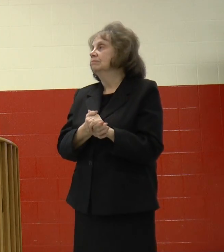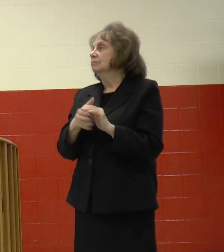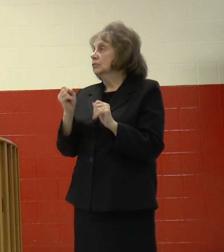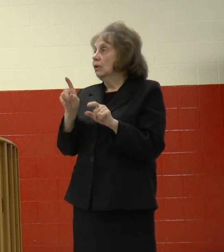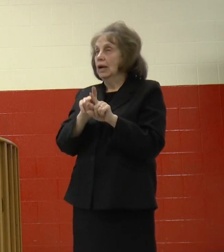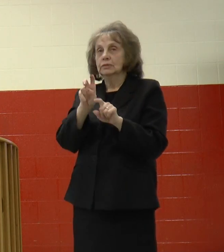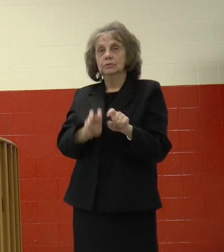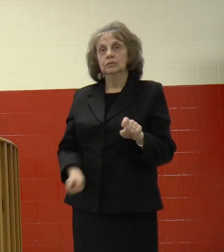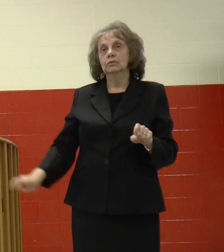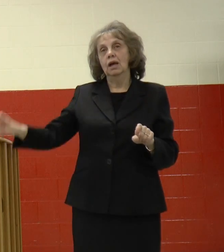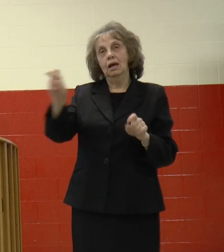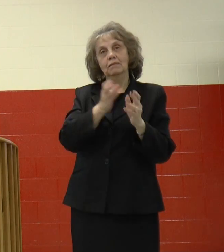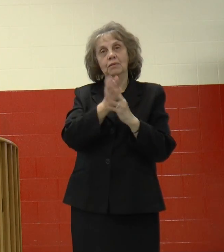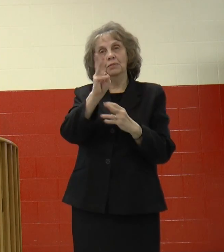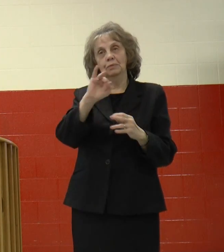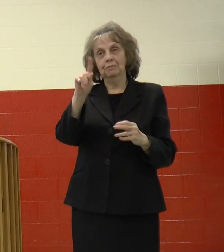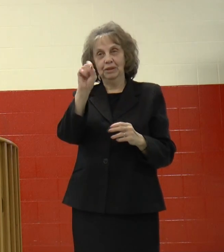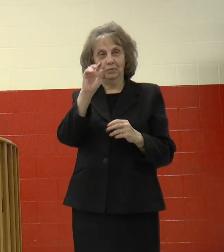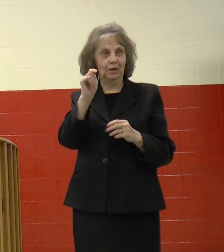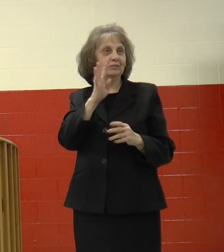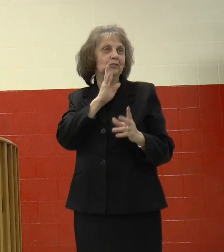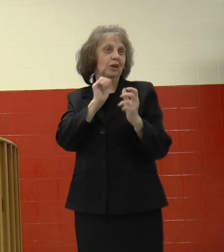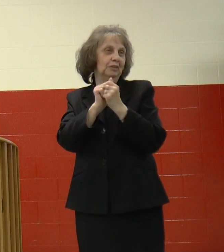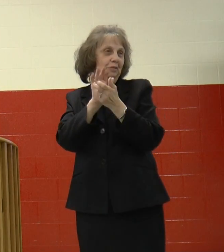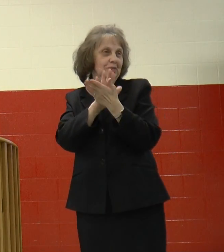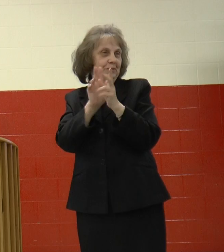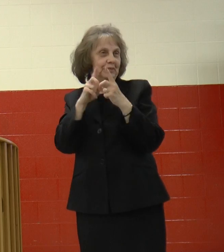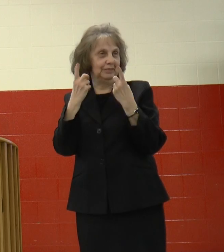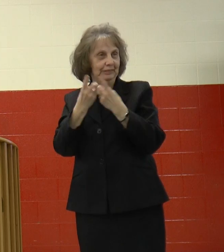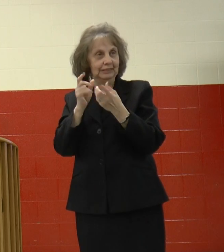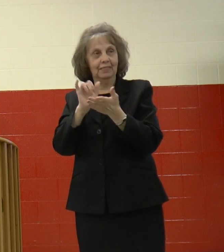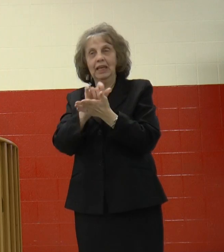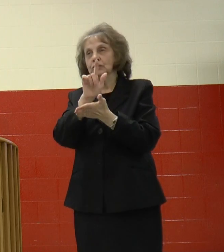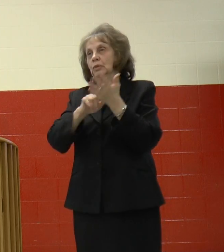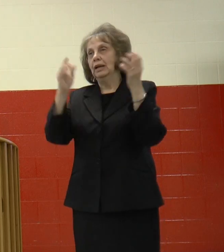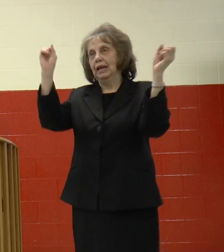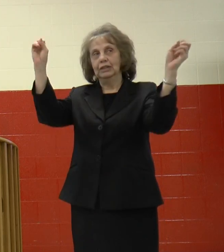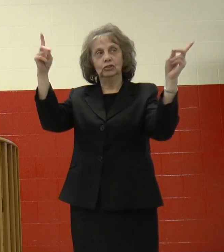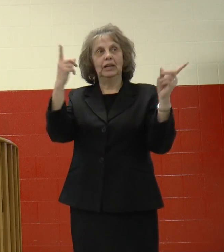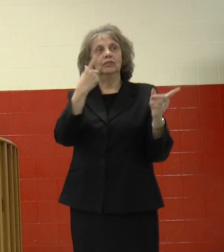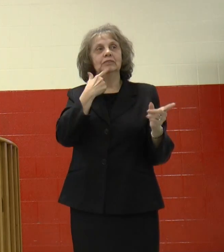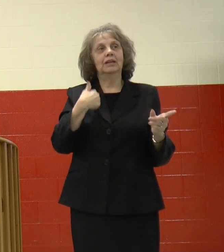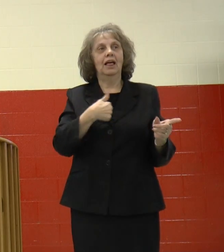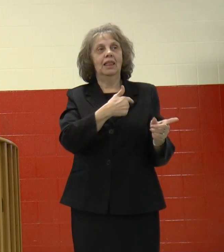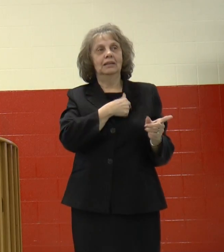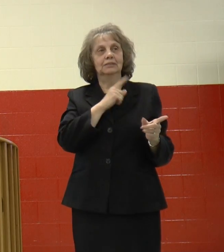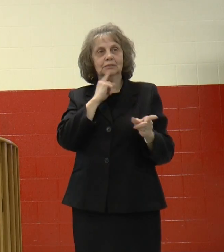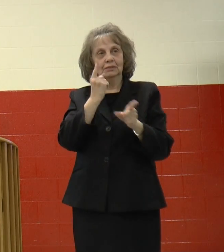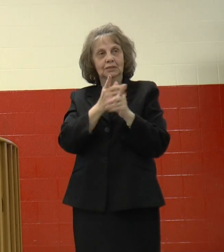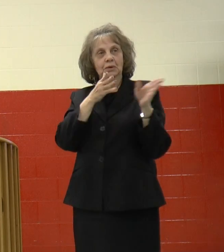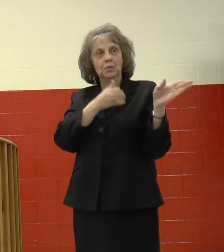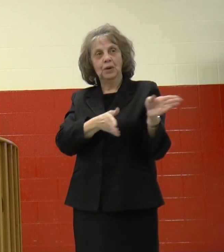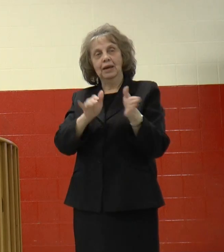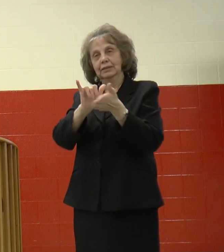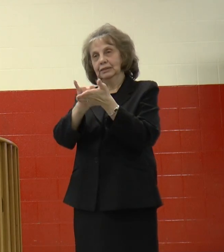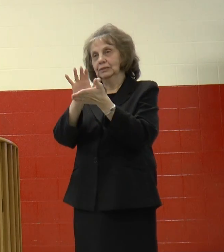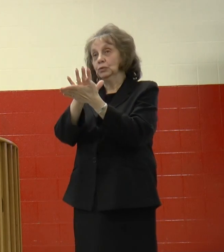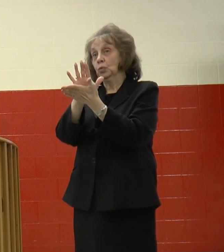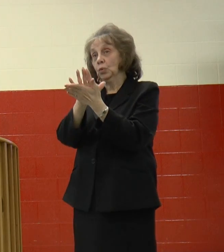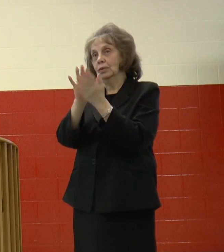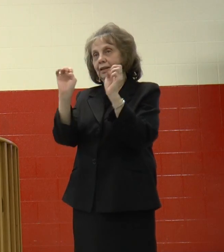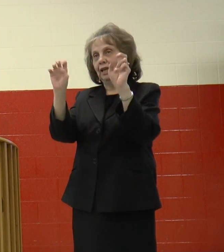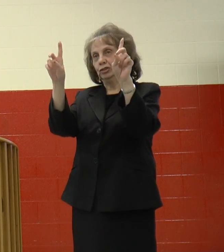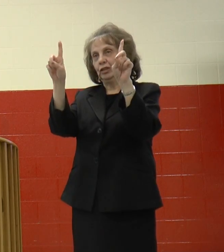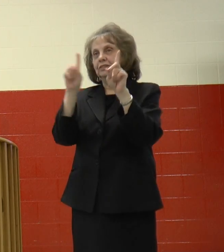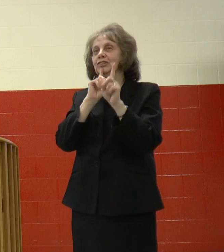we travel the Midwest, talking with school districts, this is what educators tell us are the ways in which schooling and